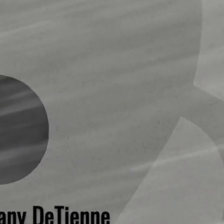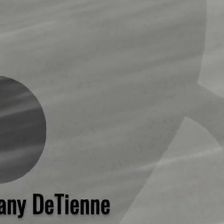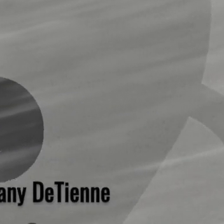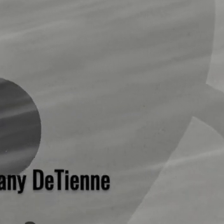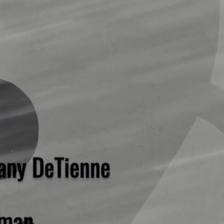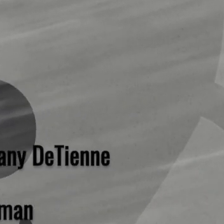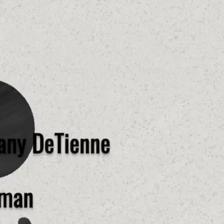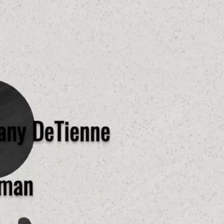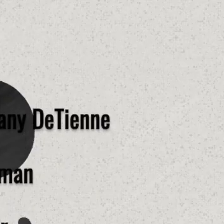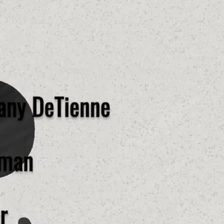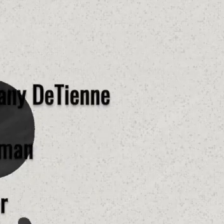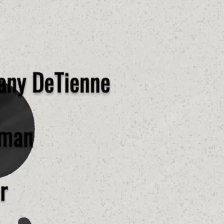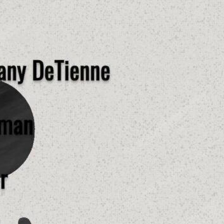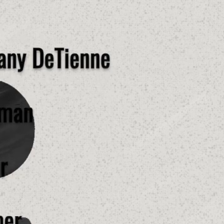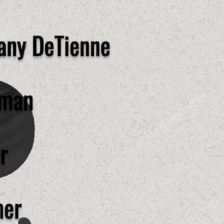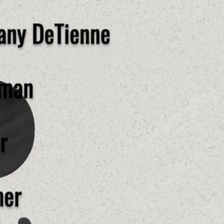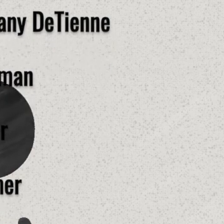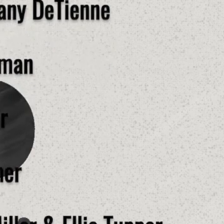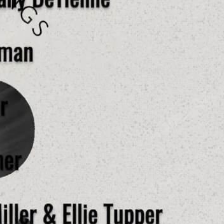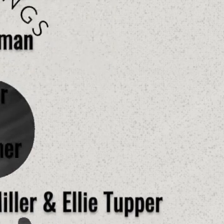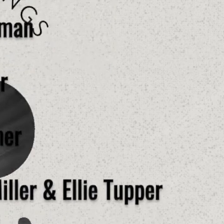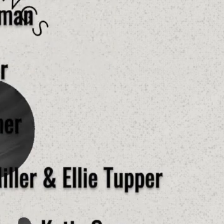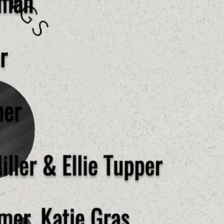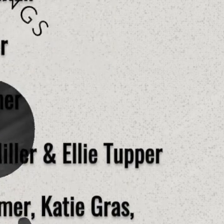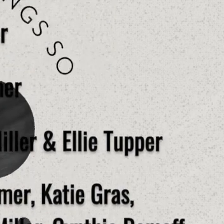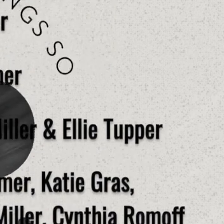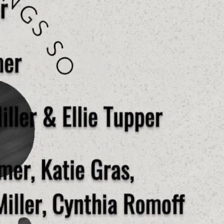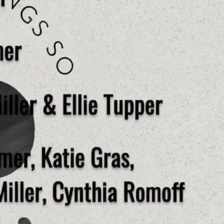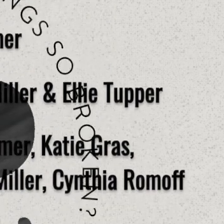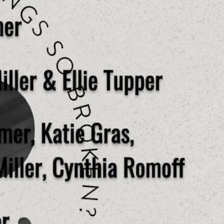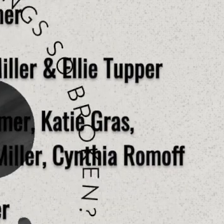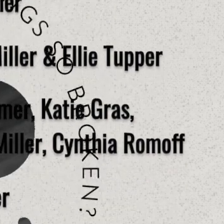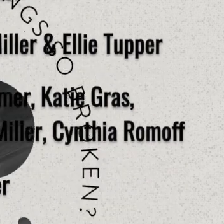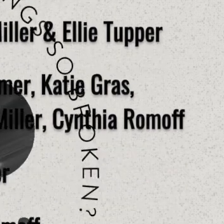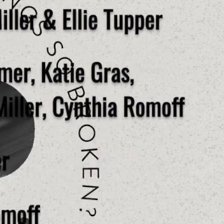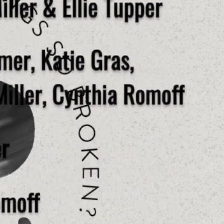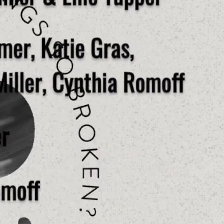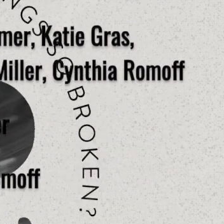Why are things so wrong?